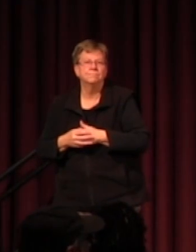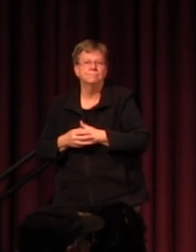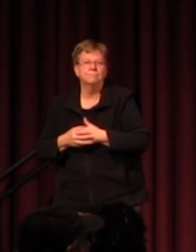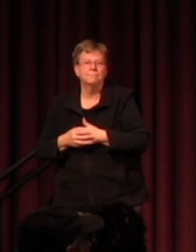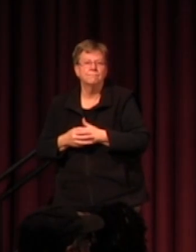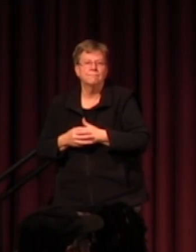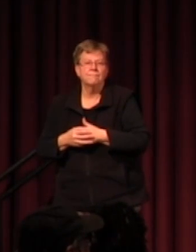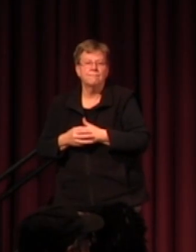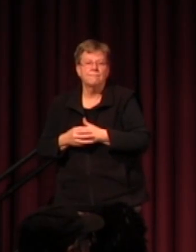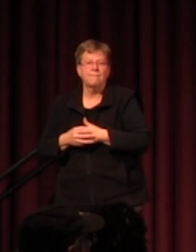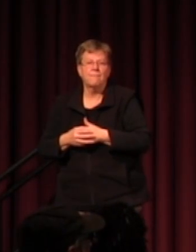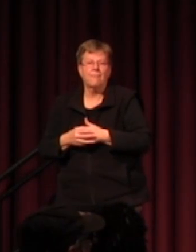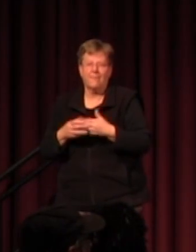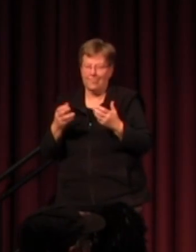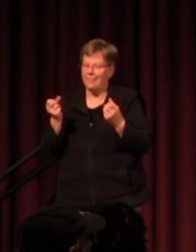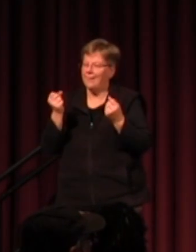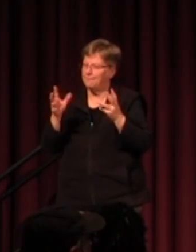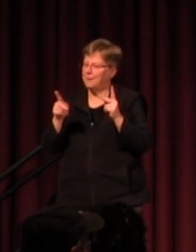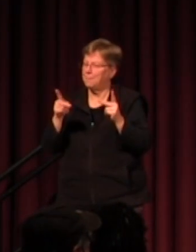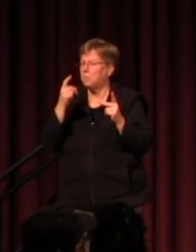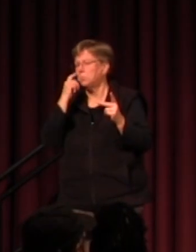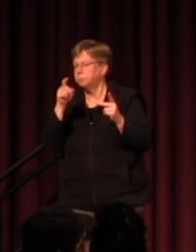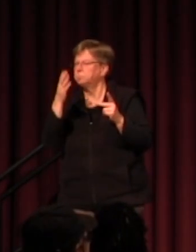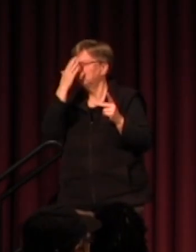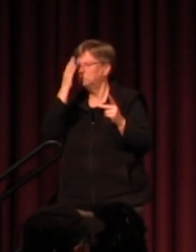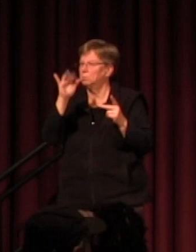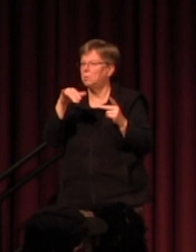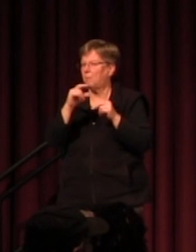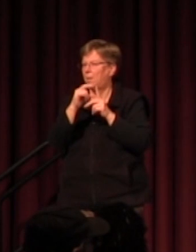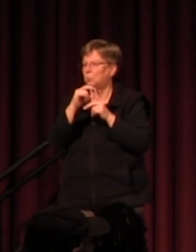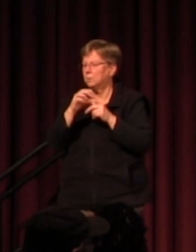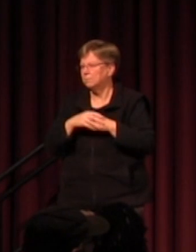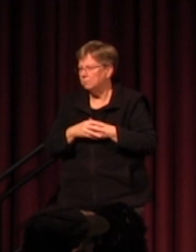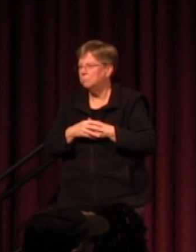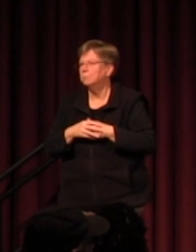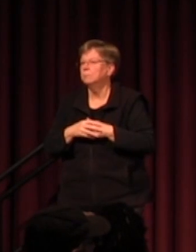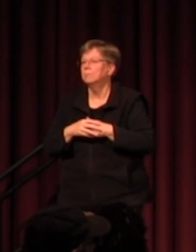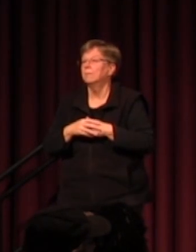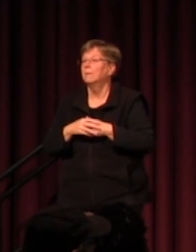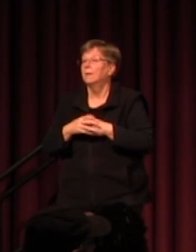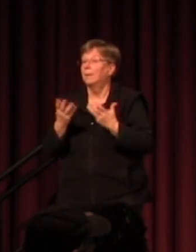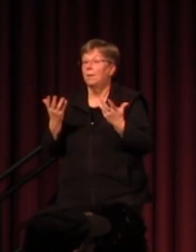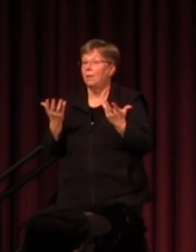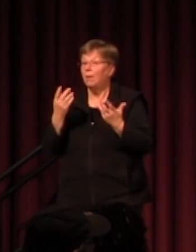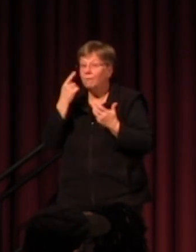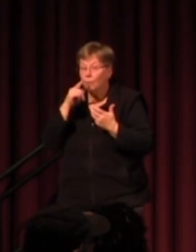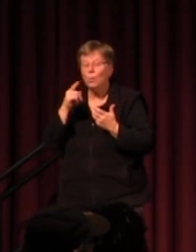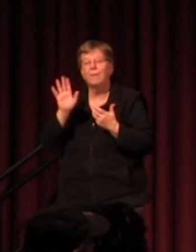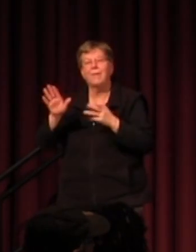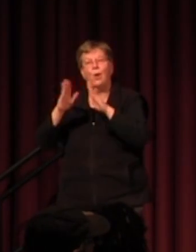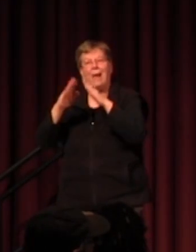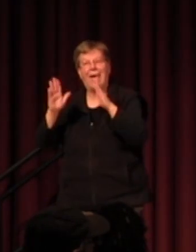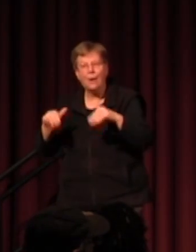This is where most people run into this word first, is related to their house or someone's